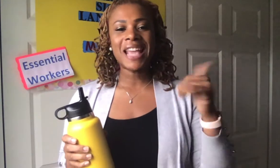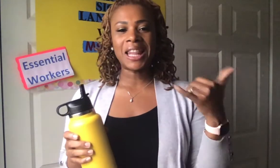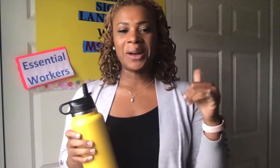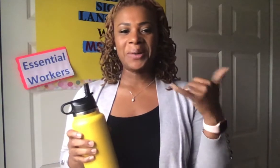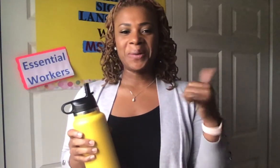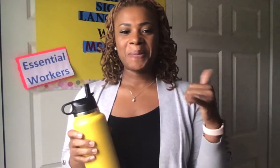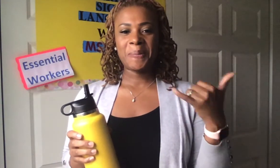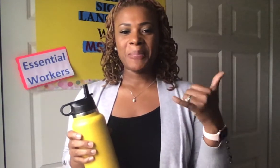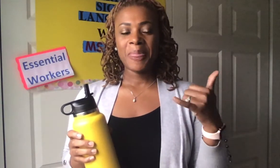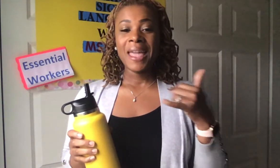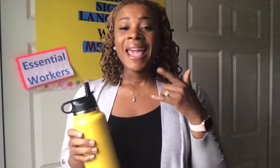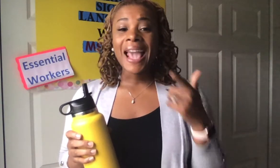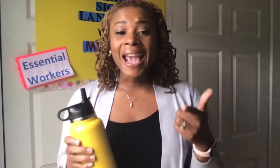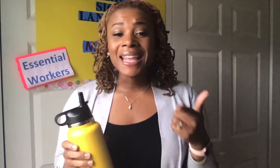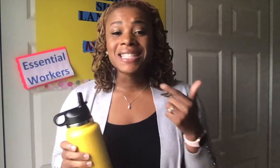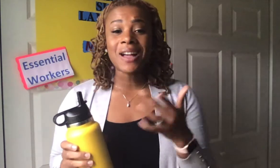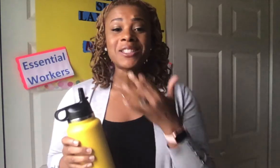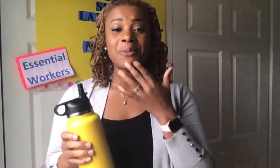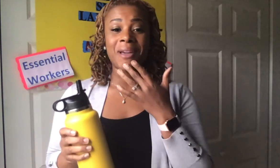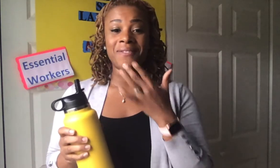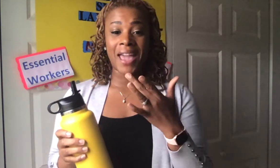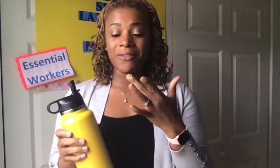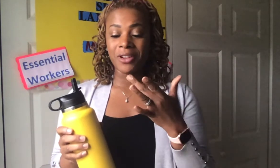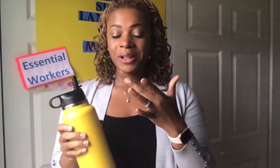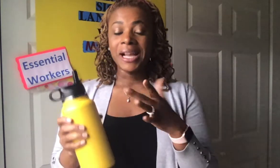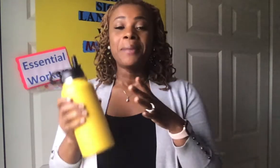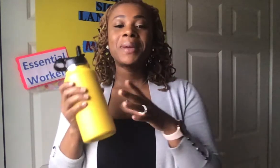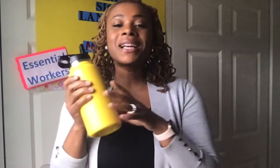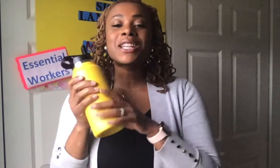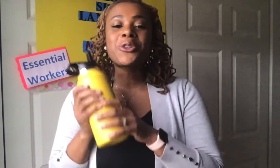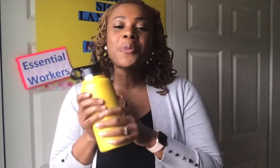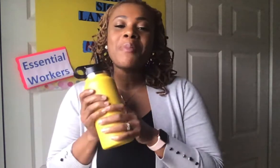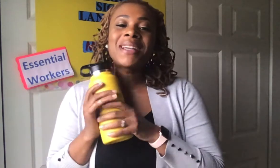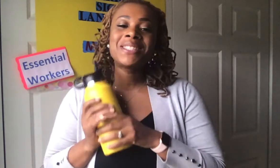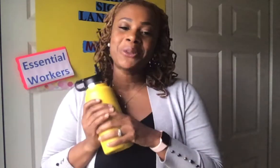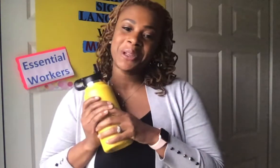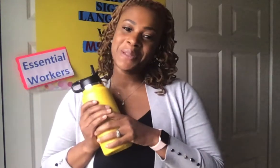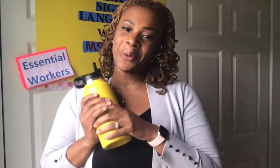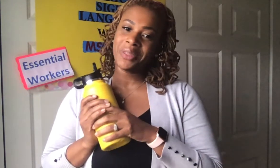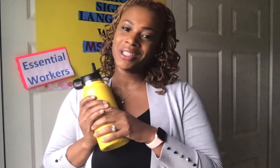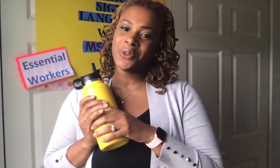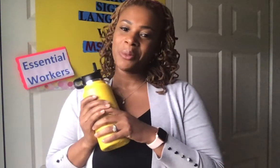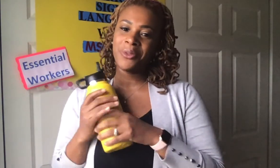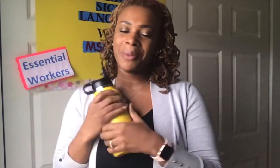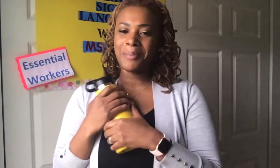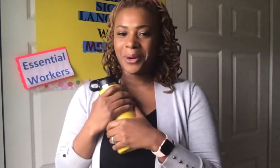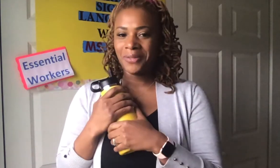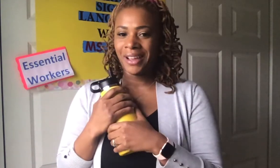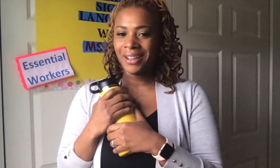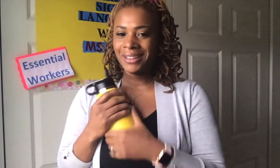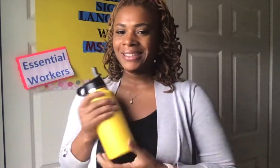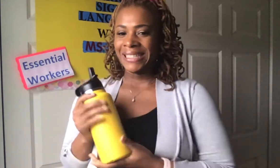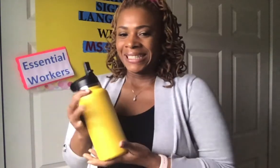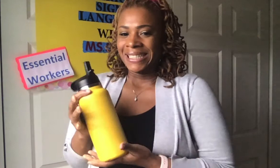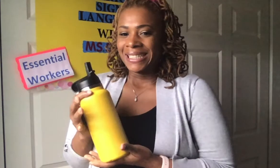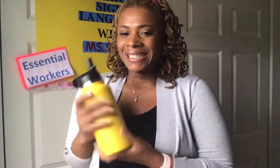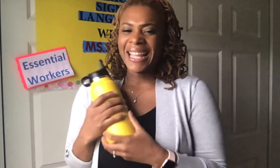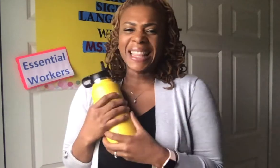yellow. And it's also my favorite because a group of my students bought this for me for my birthday. They love